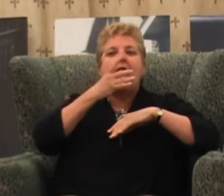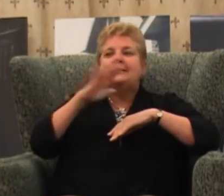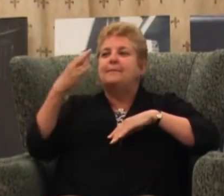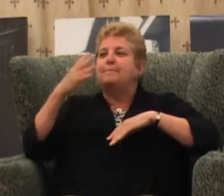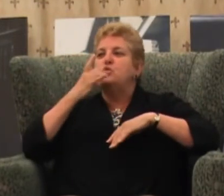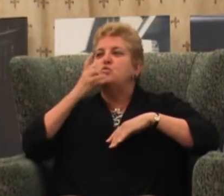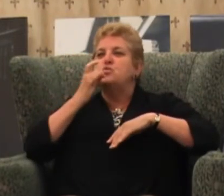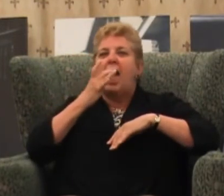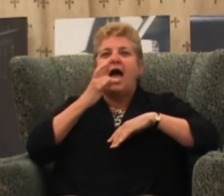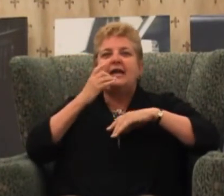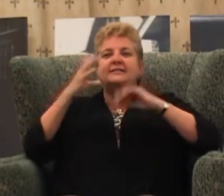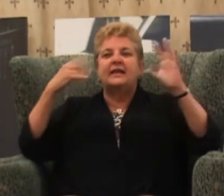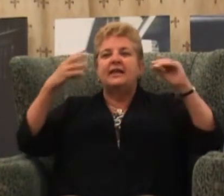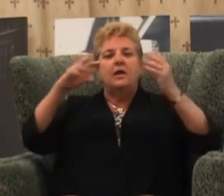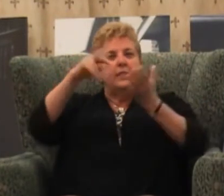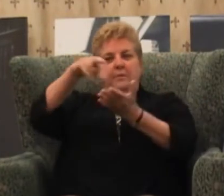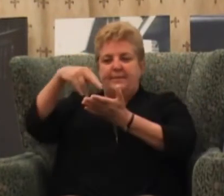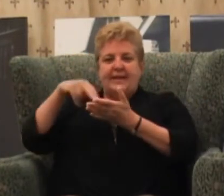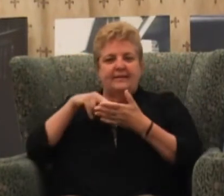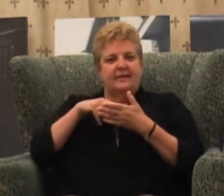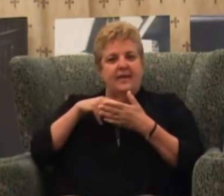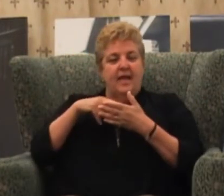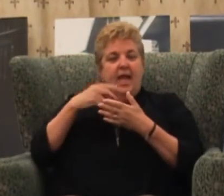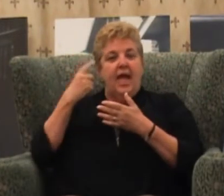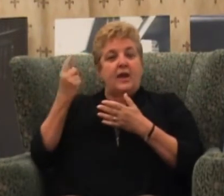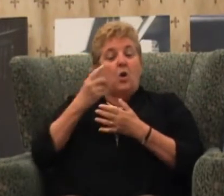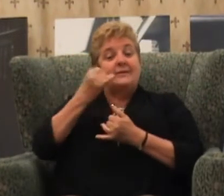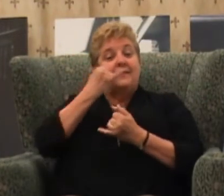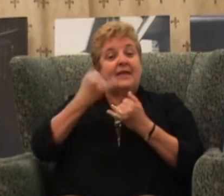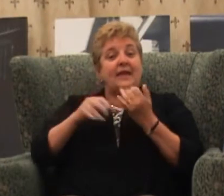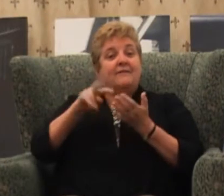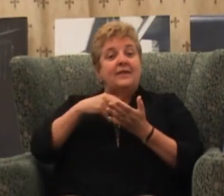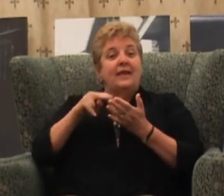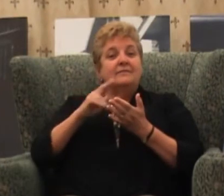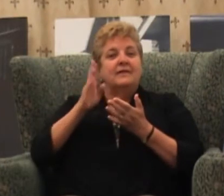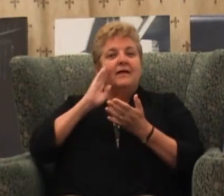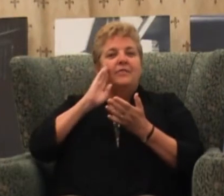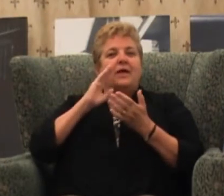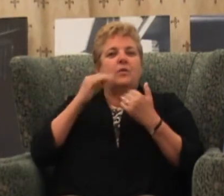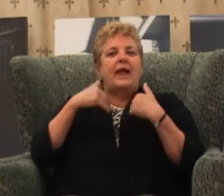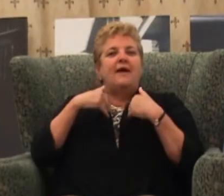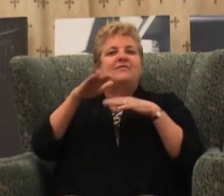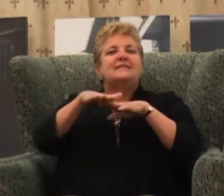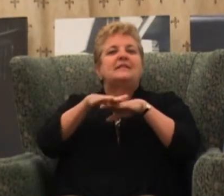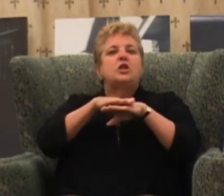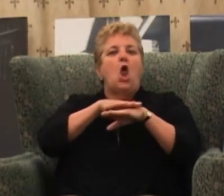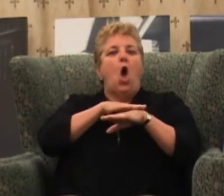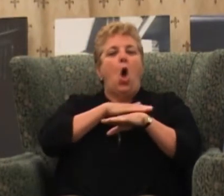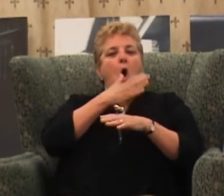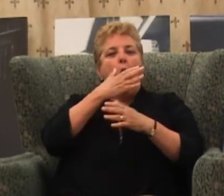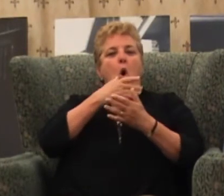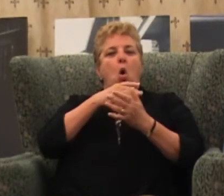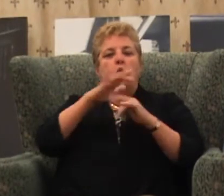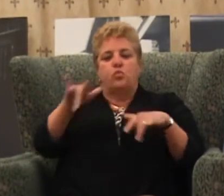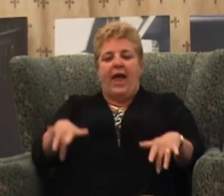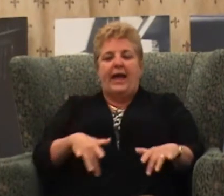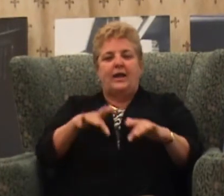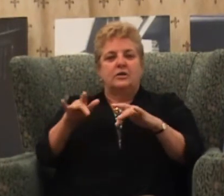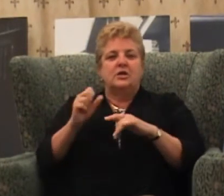stuff, and they would have, always at the end of the dance, they would put on these slow records so that the guys and the girls could get together and slow